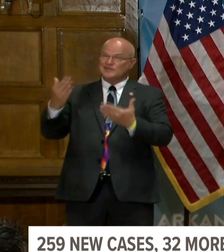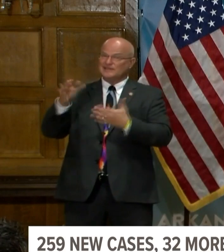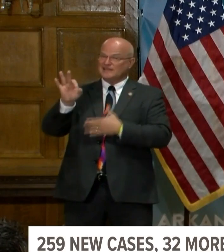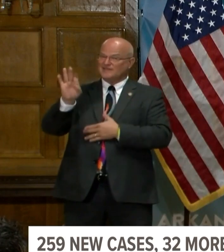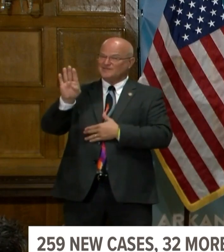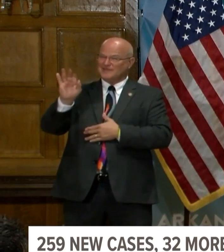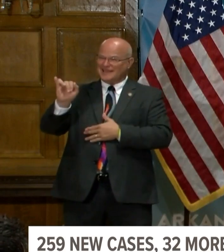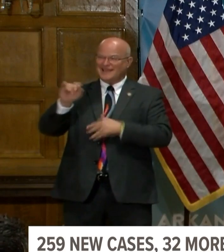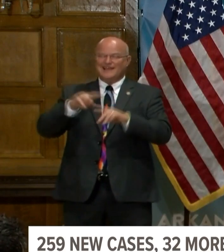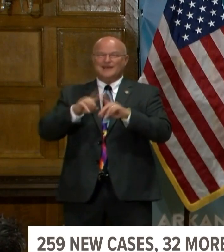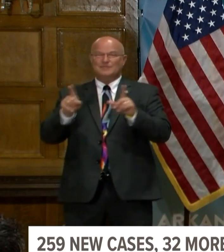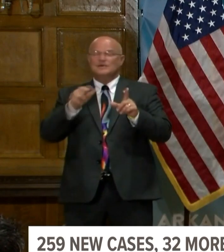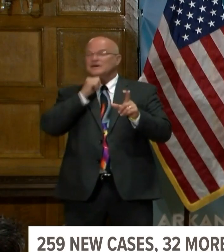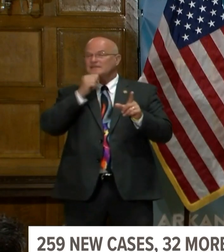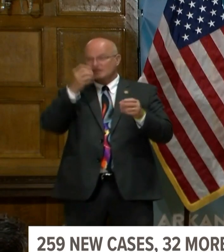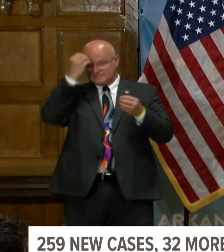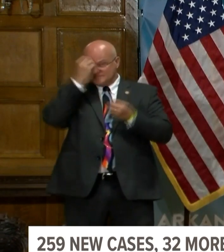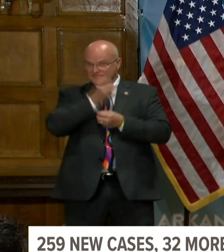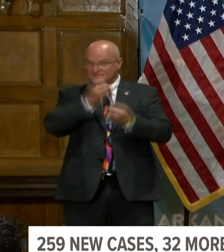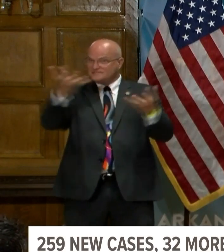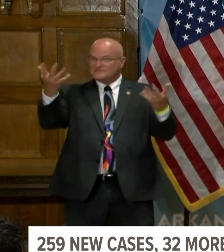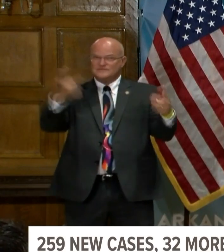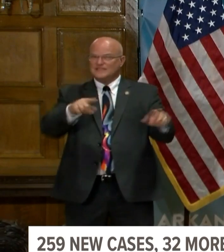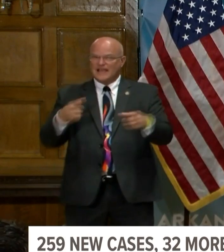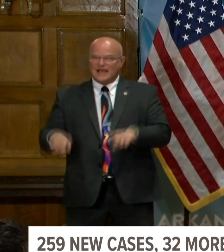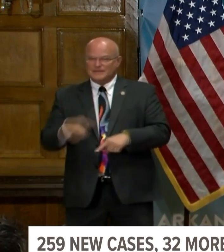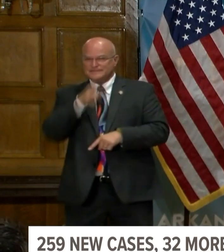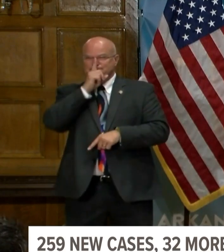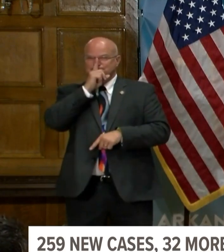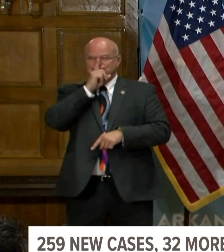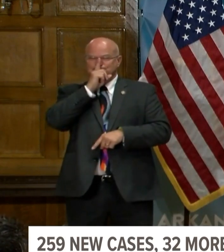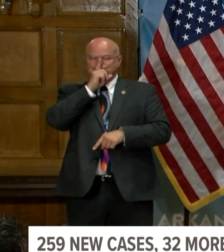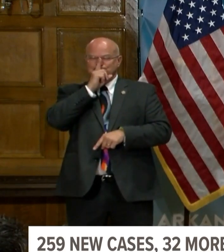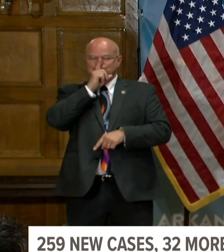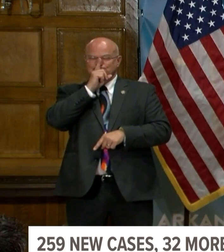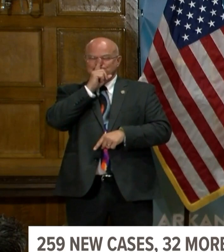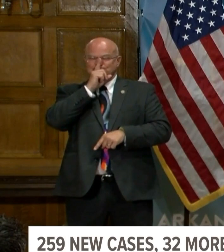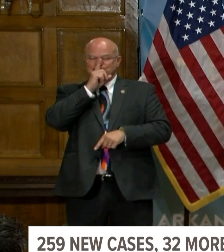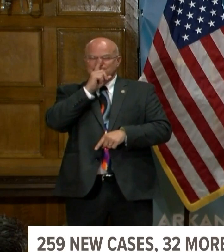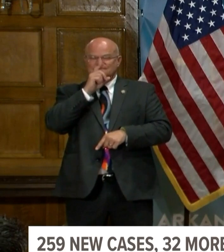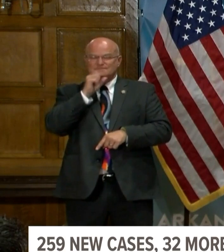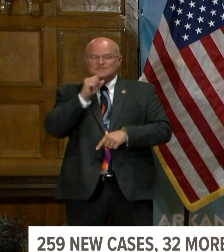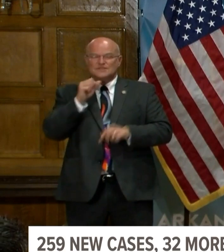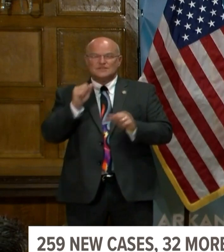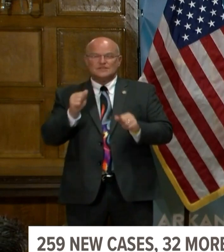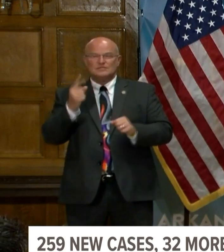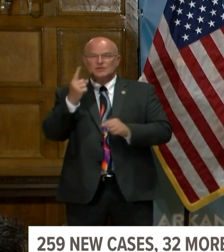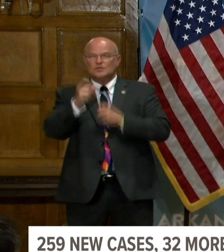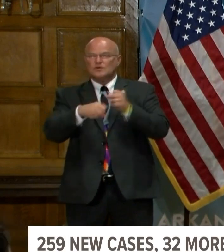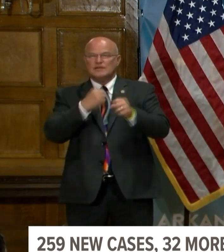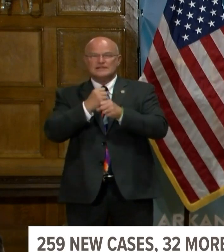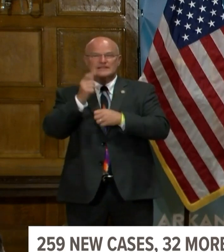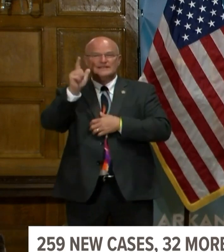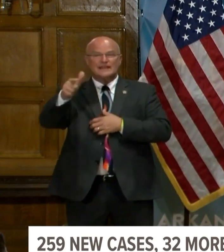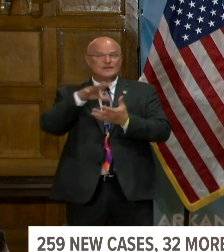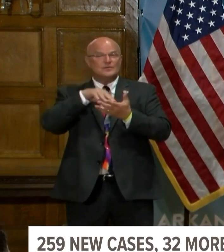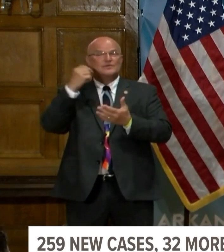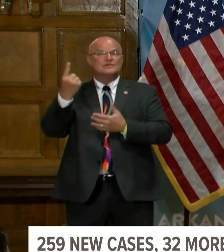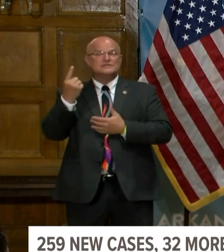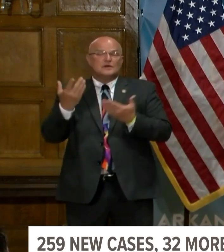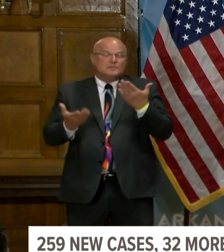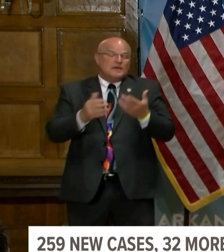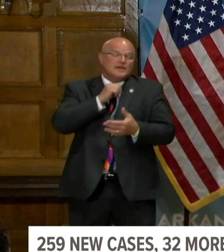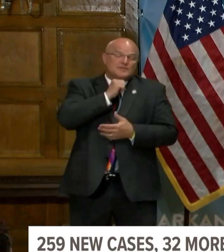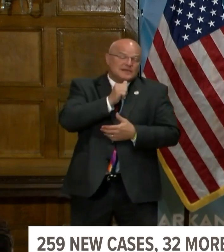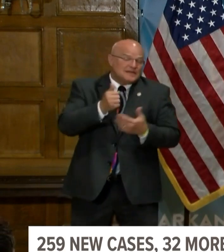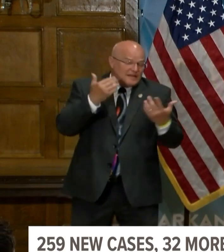to them, but they don't tell much about what's happening in the investigation. It could be a year from now, we'll learn something. We may or